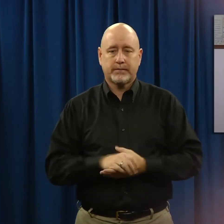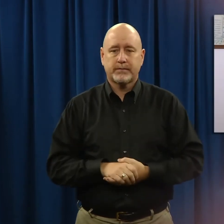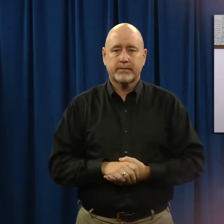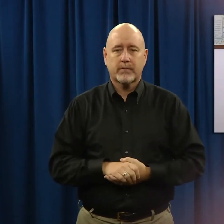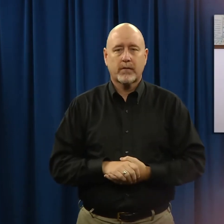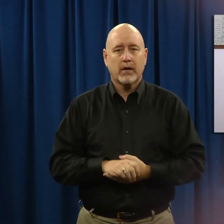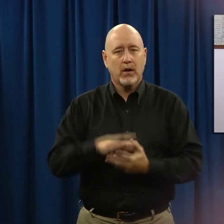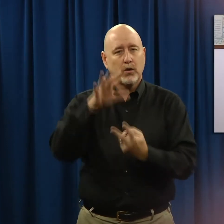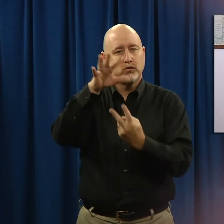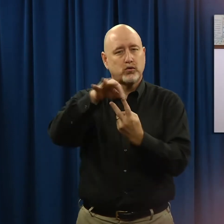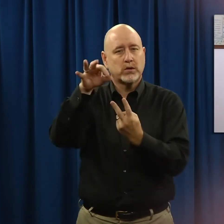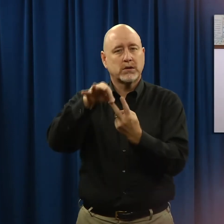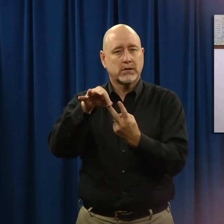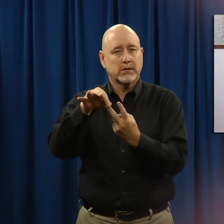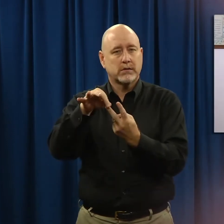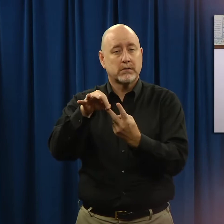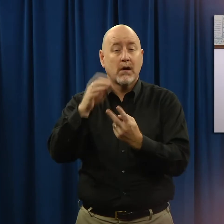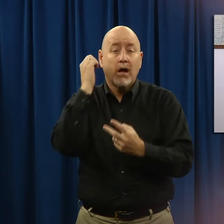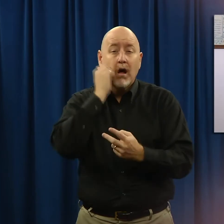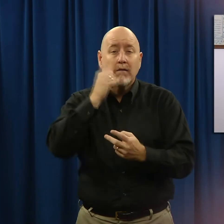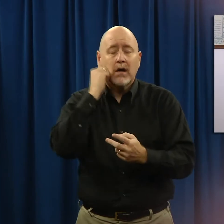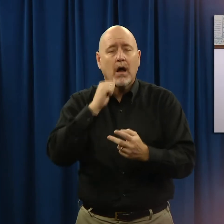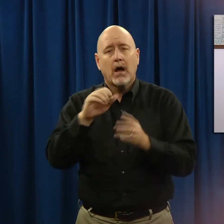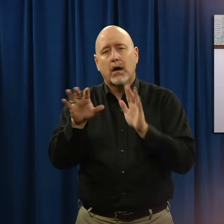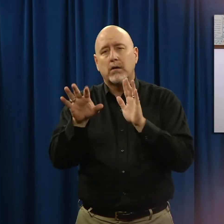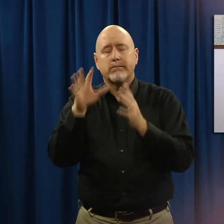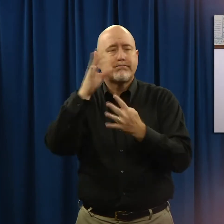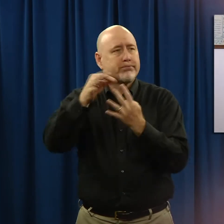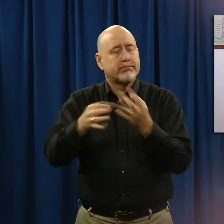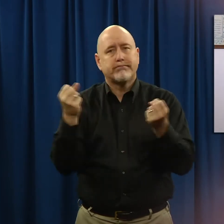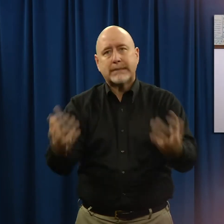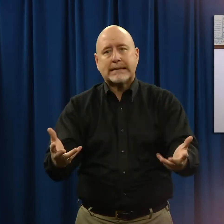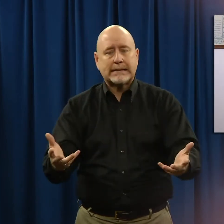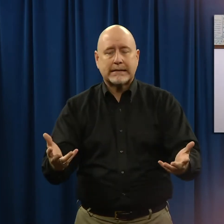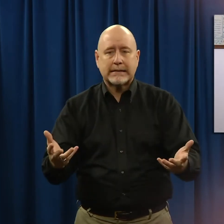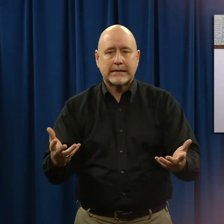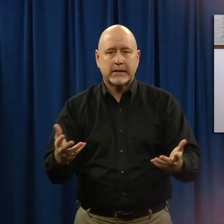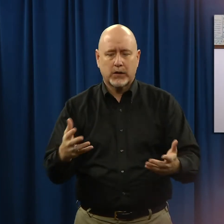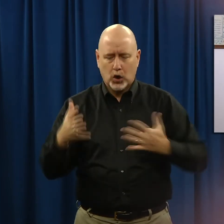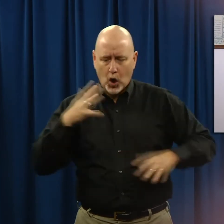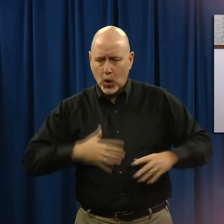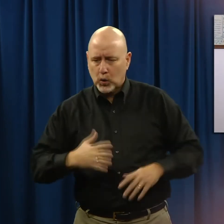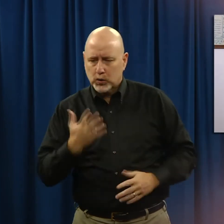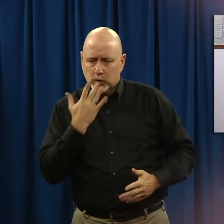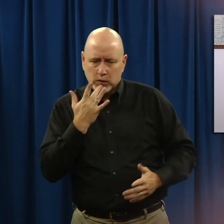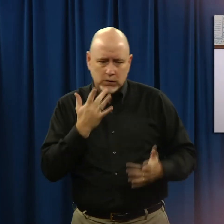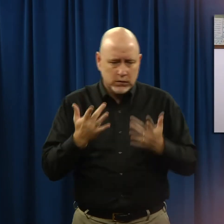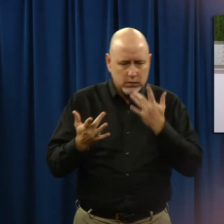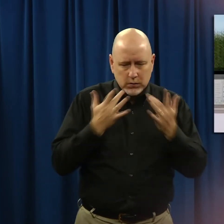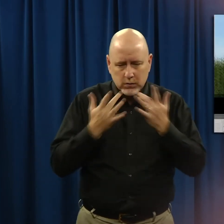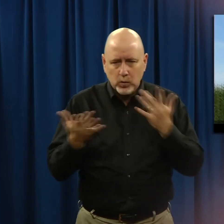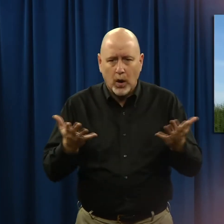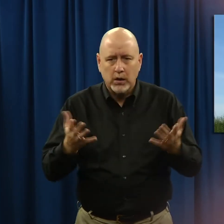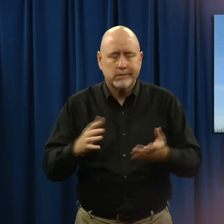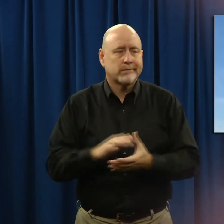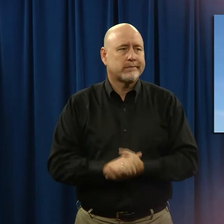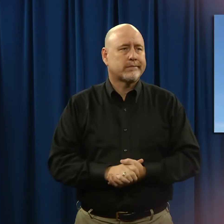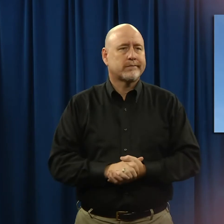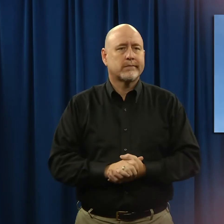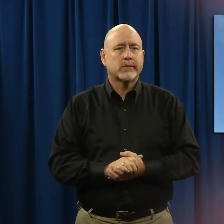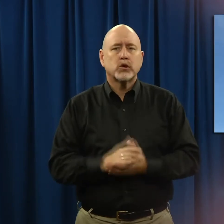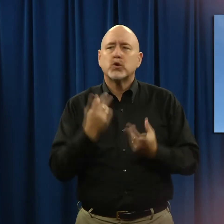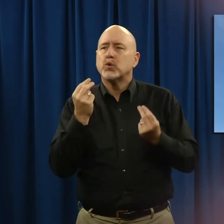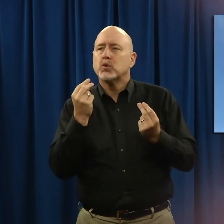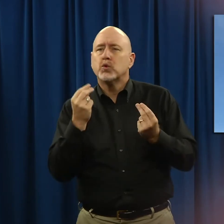Choices. We make thousands of them every day. We decide what we're going to wear. We decide where we're